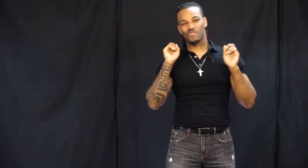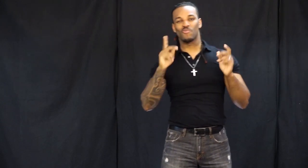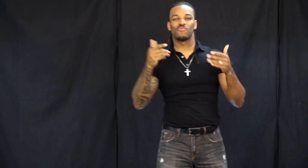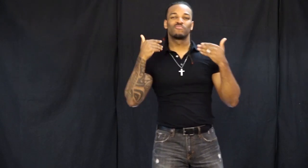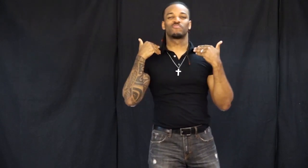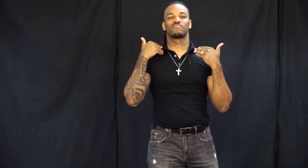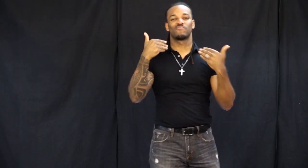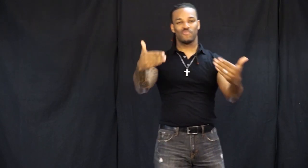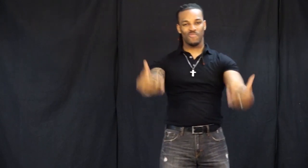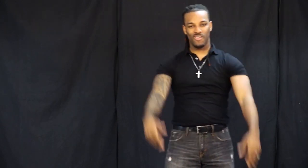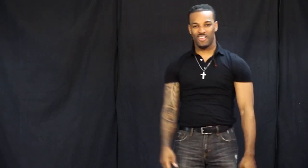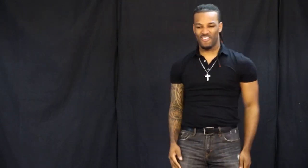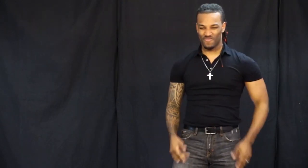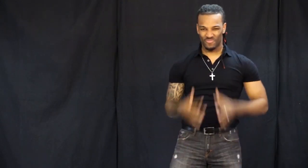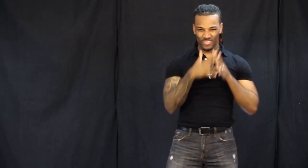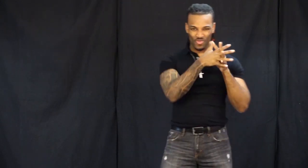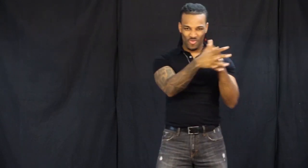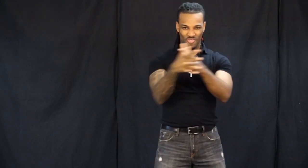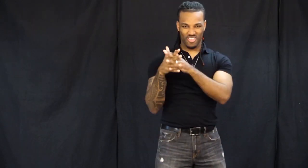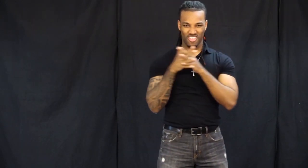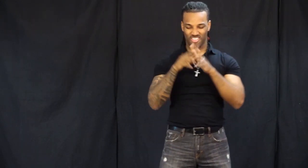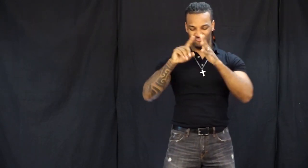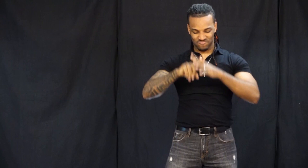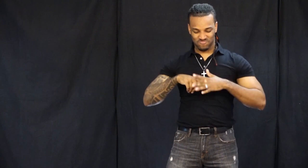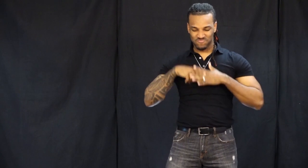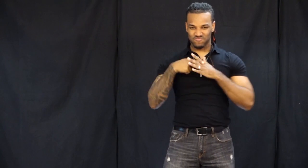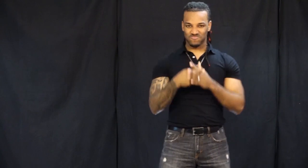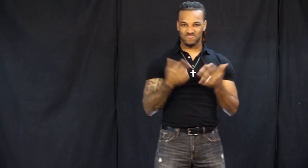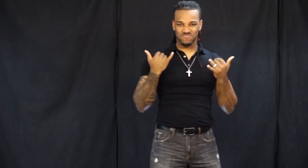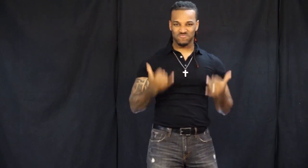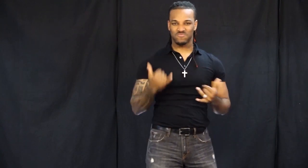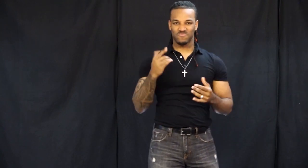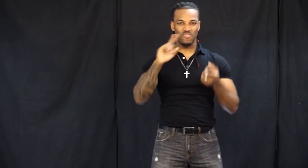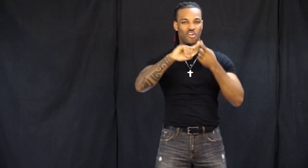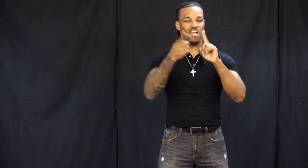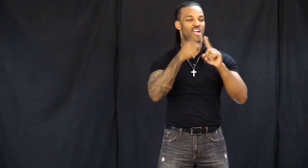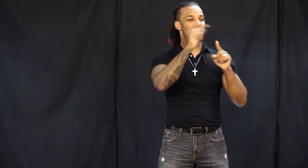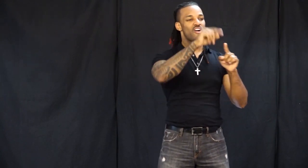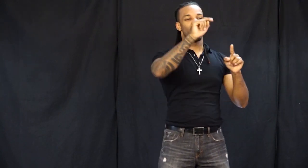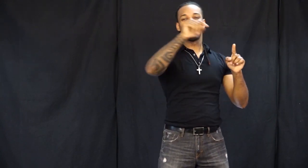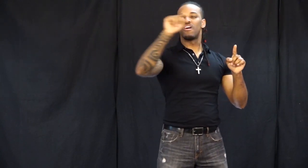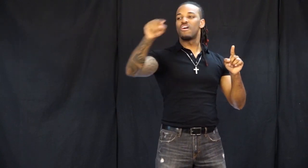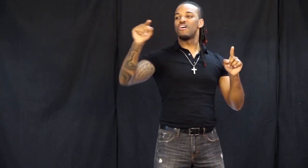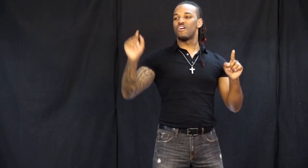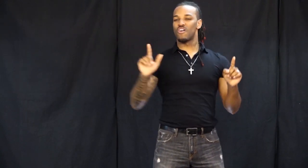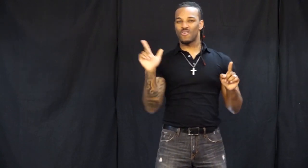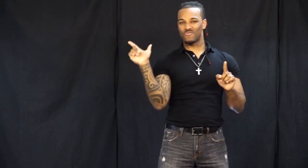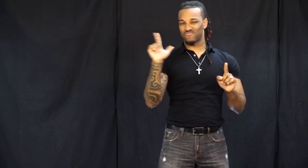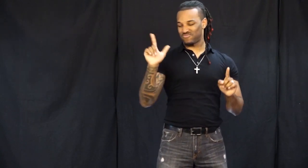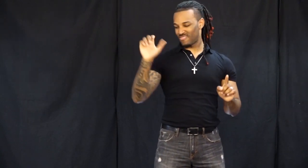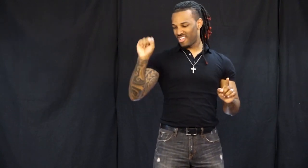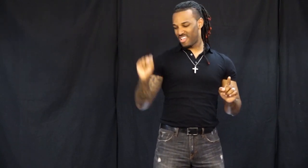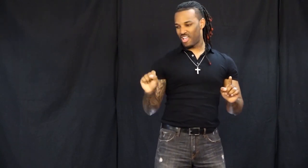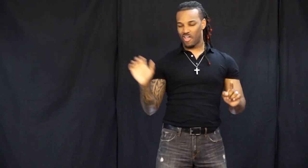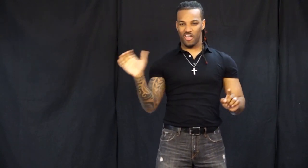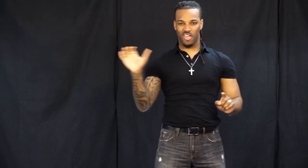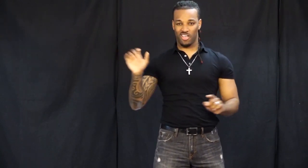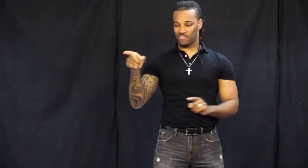your orders now, go man go. And so the American experiment begins with my friends all scattered to the winds. Lawrence is in South